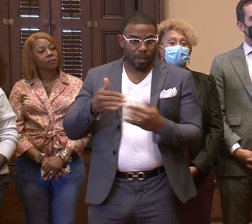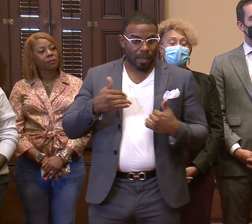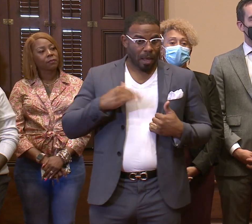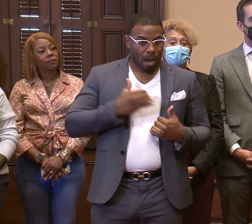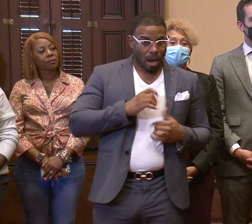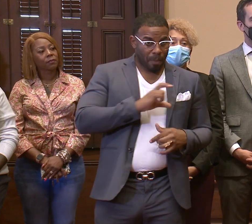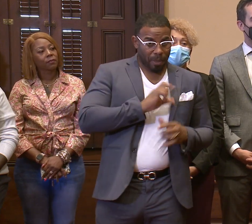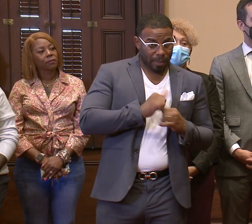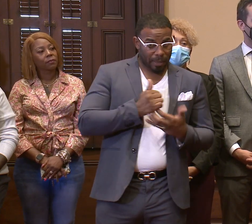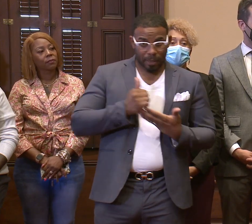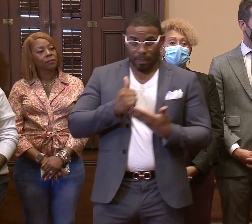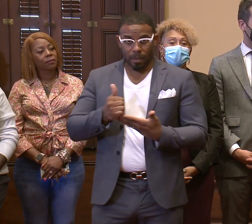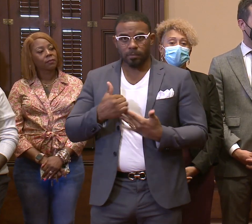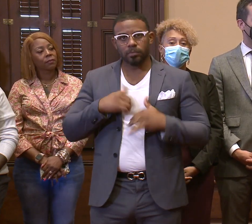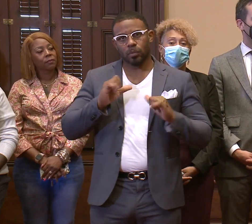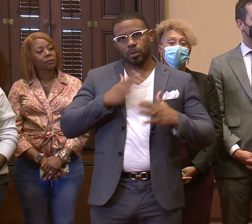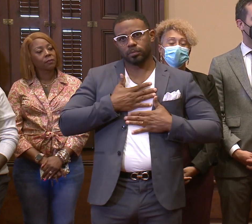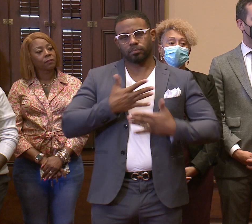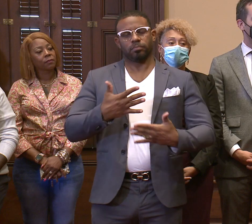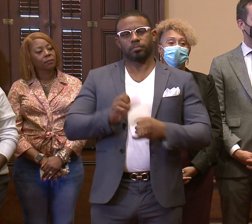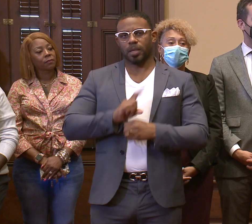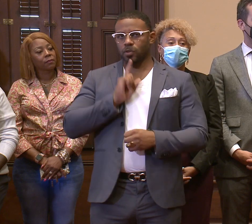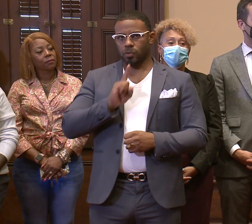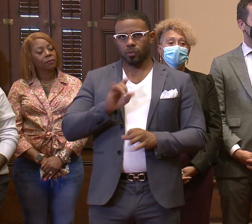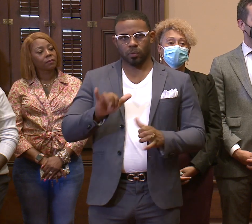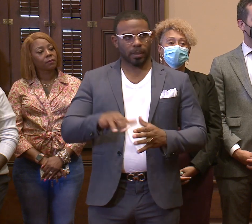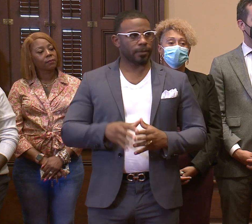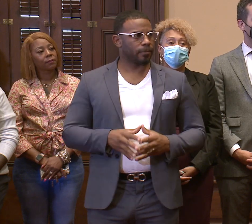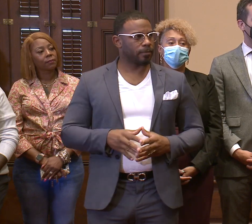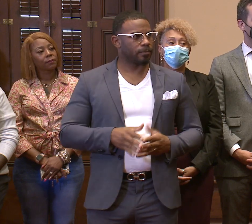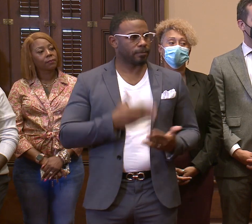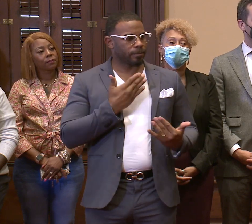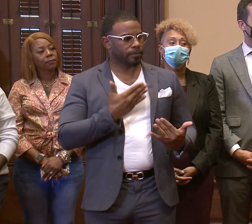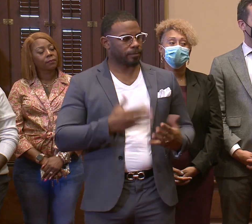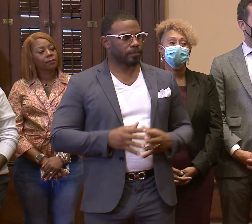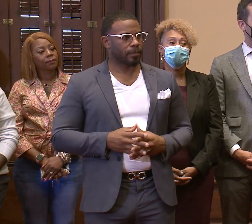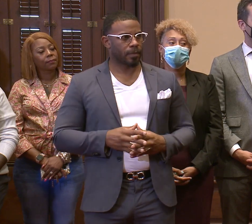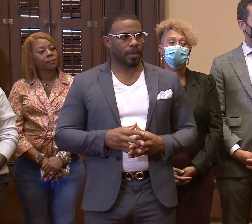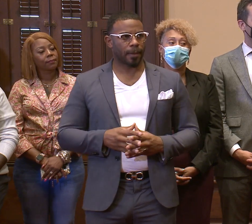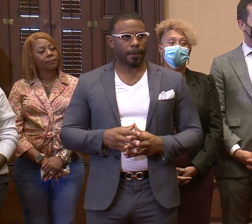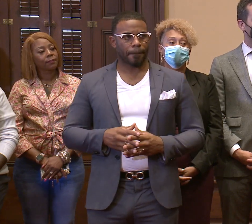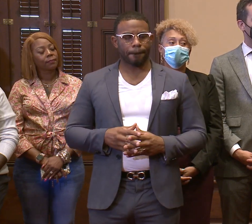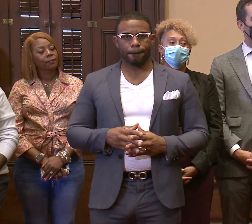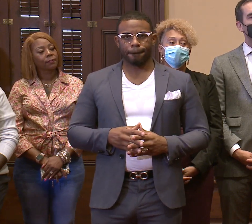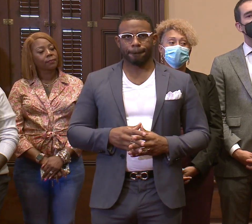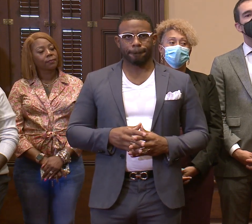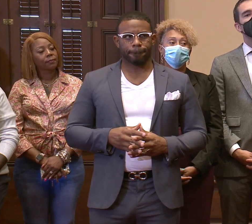our police department will be asked to assist, the commissioner will make sure that they do so. Thank you, sir.